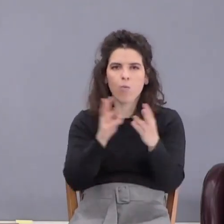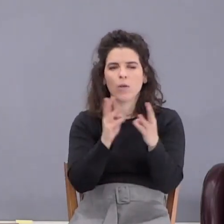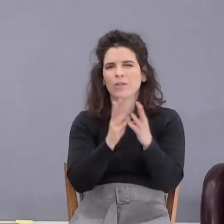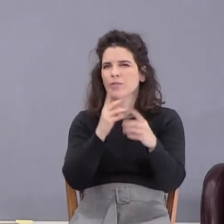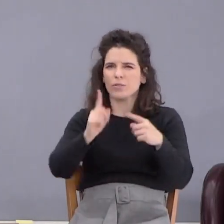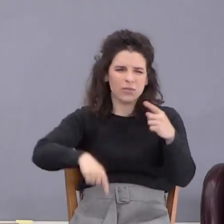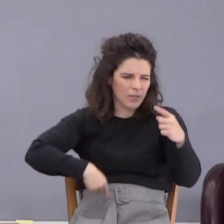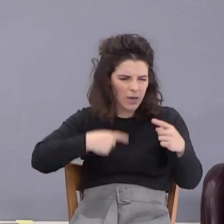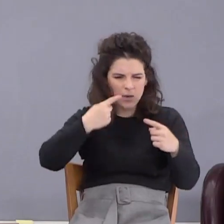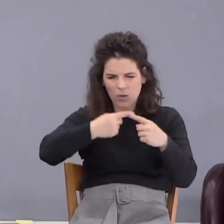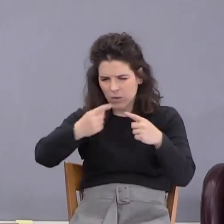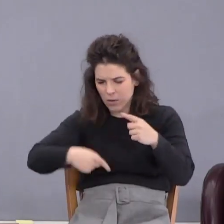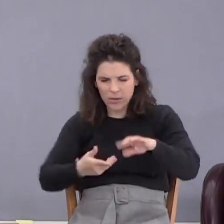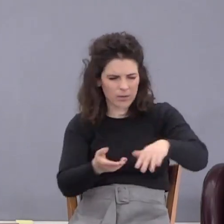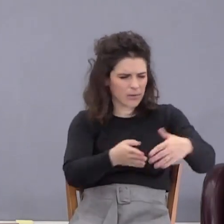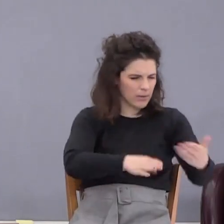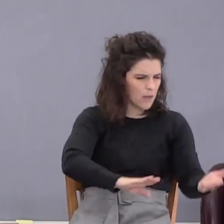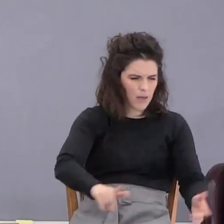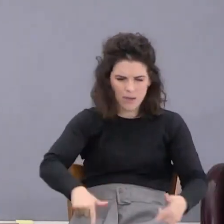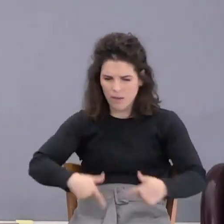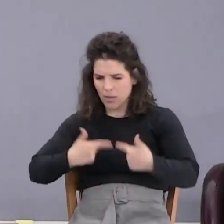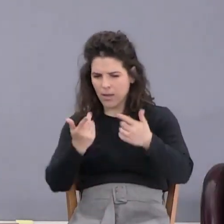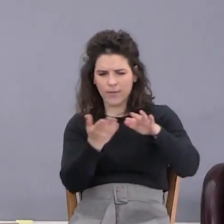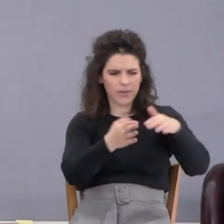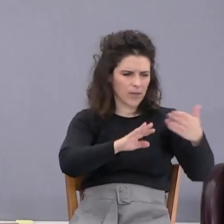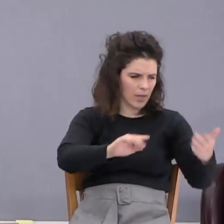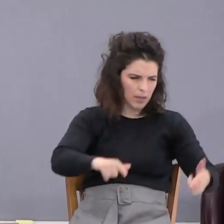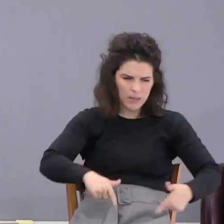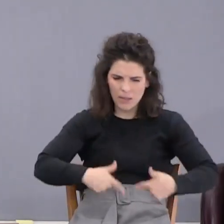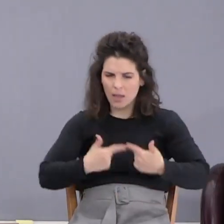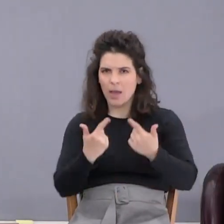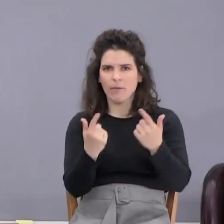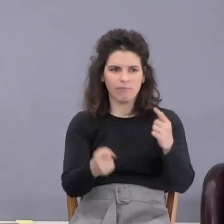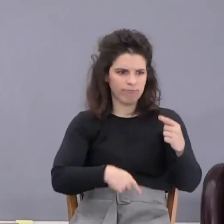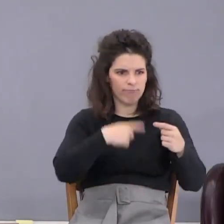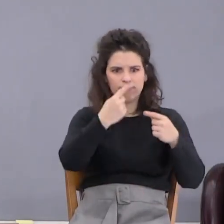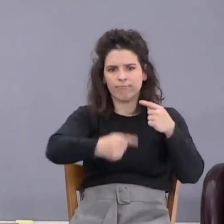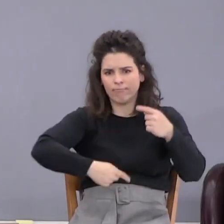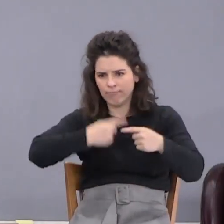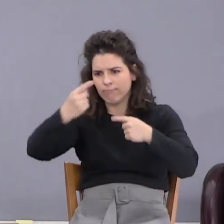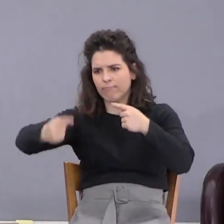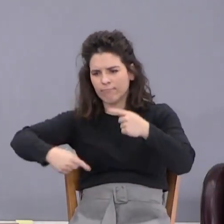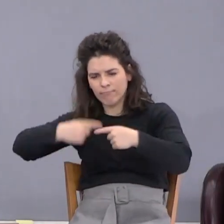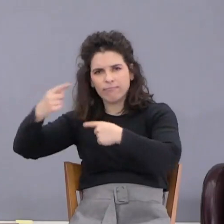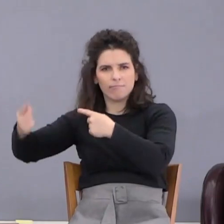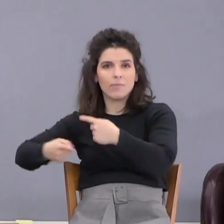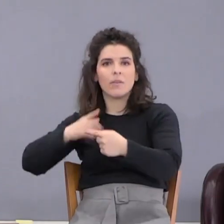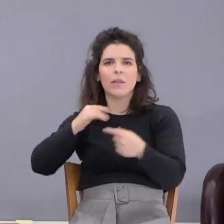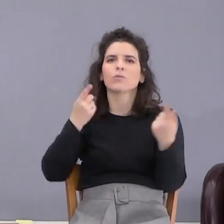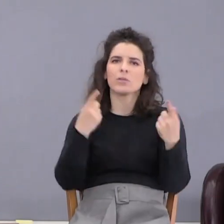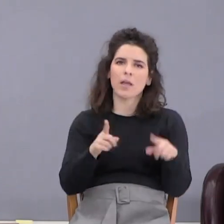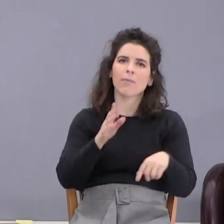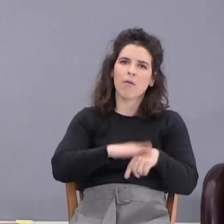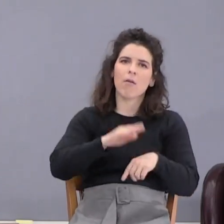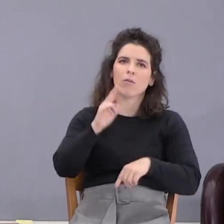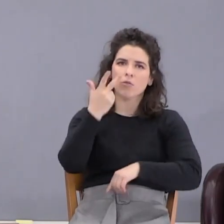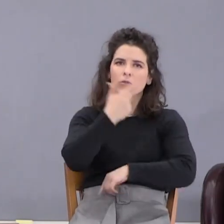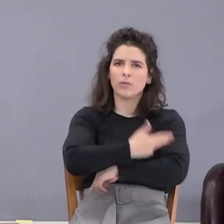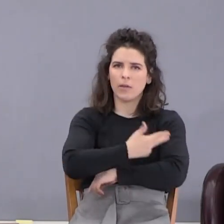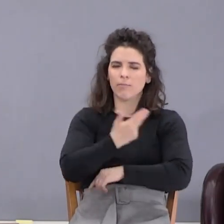cycles of death and life, death and life. And that's what's happening on the third